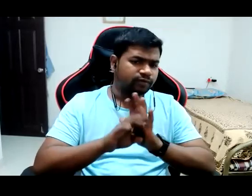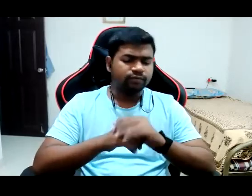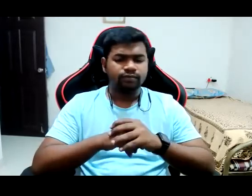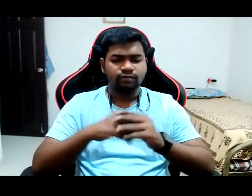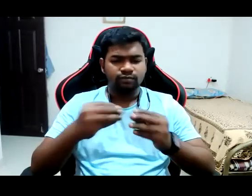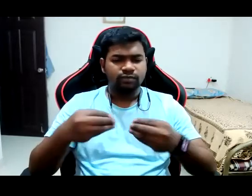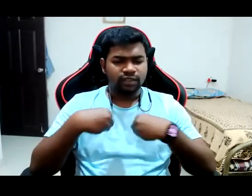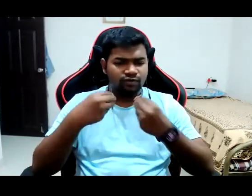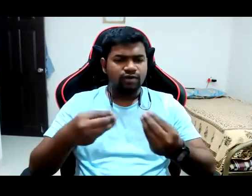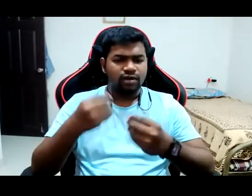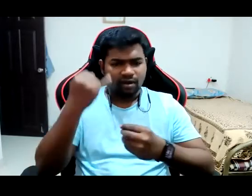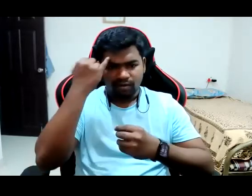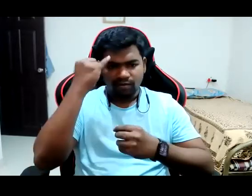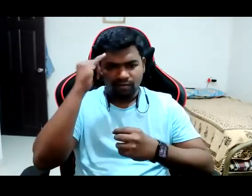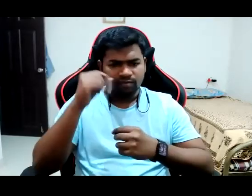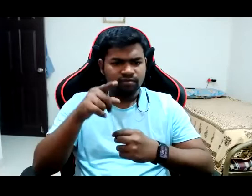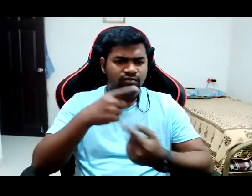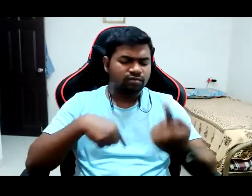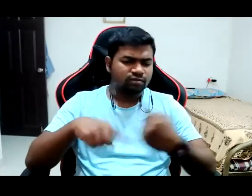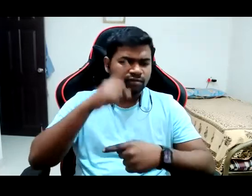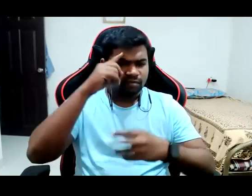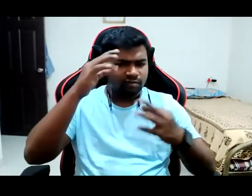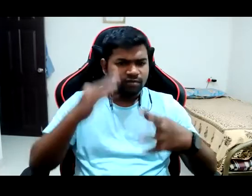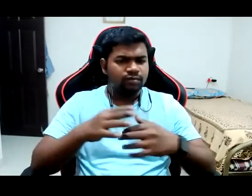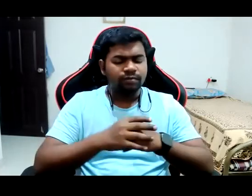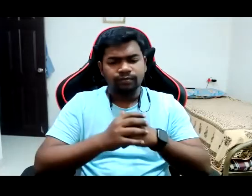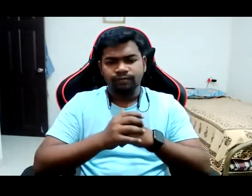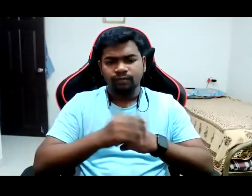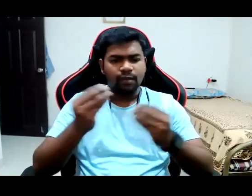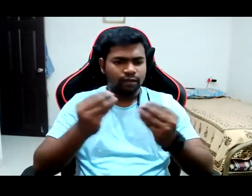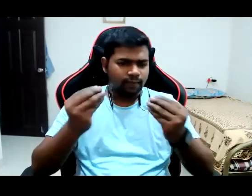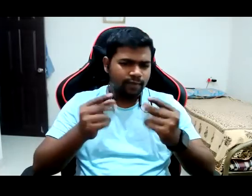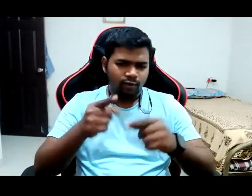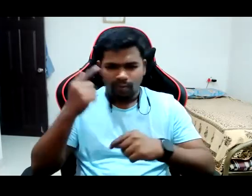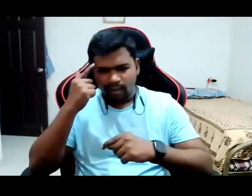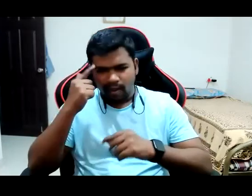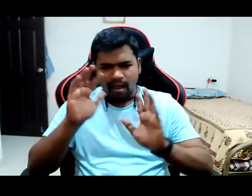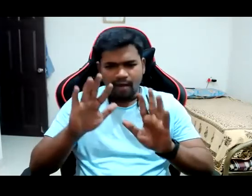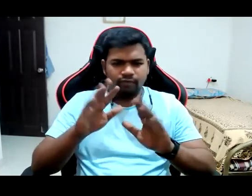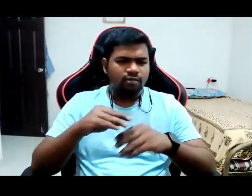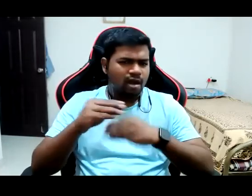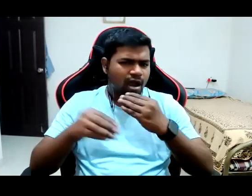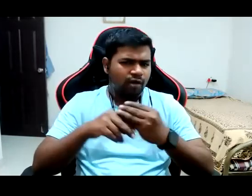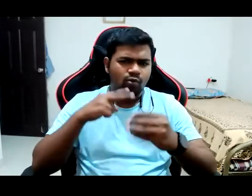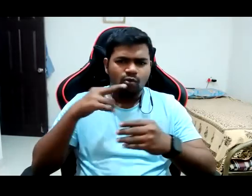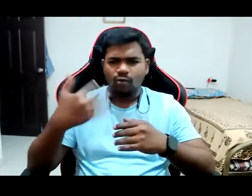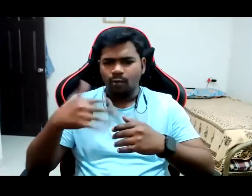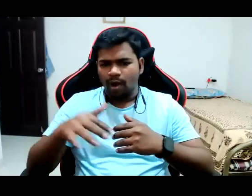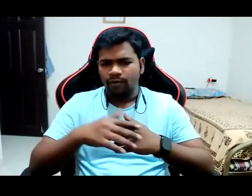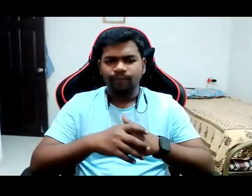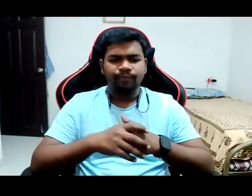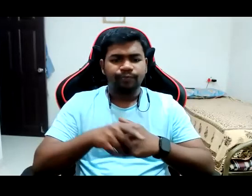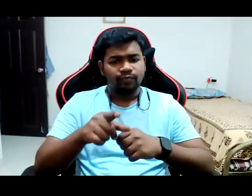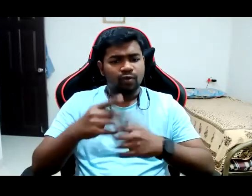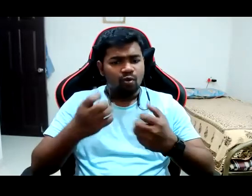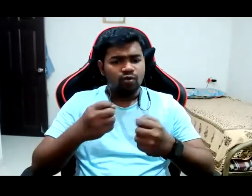that idea, and ultimately decide is this something that you think would add value, and is this something that you think you would want to